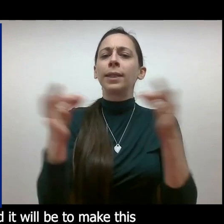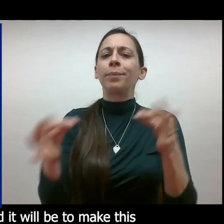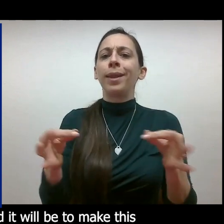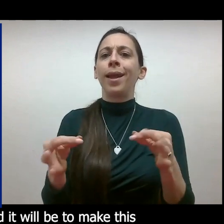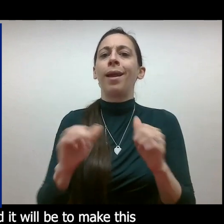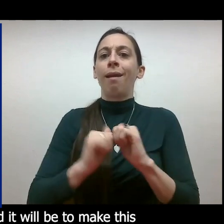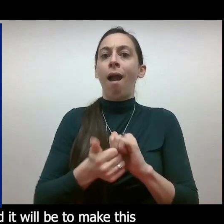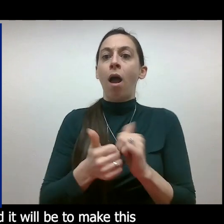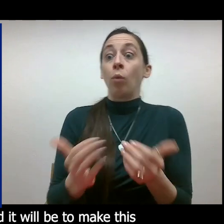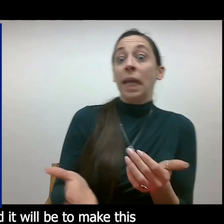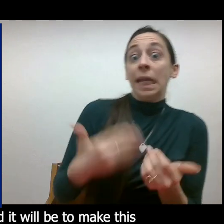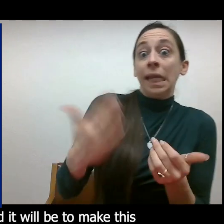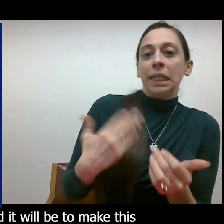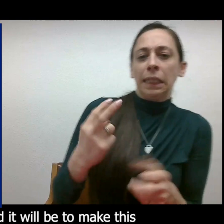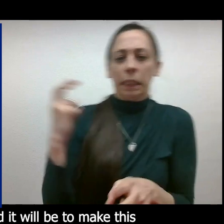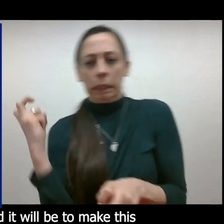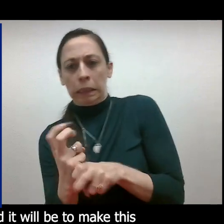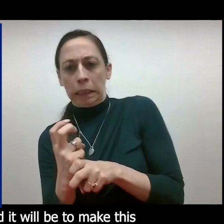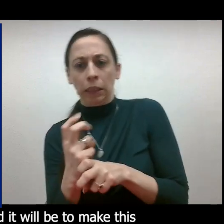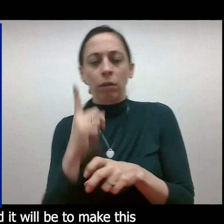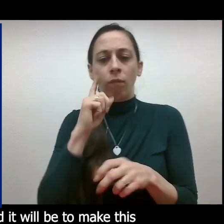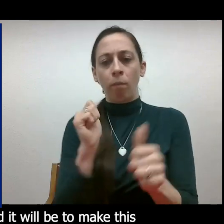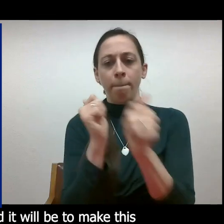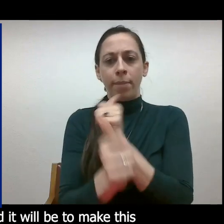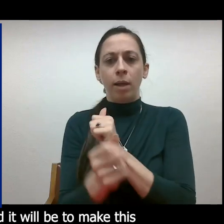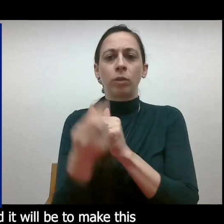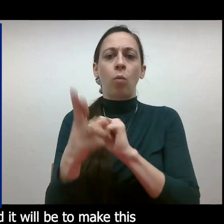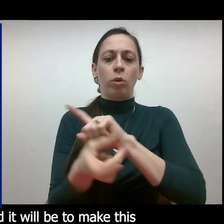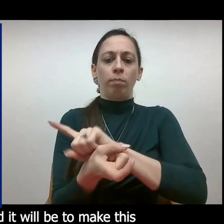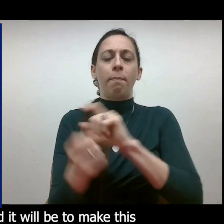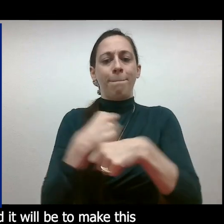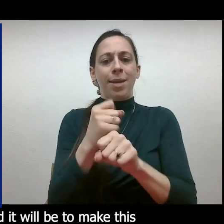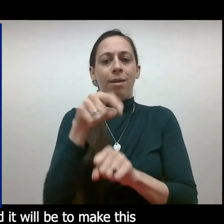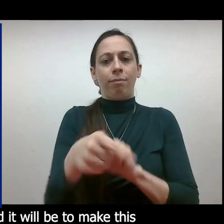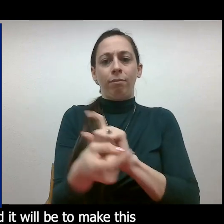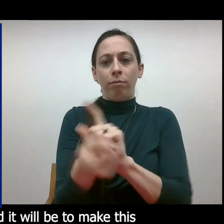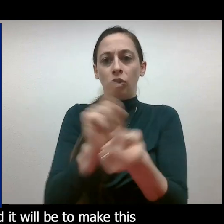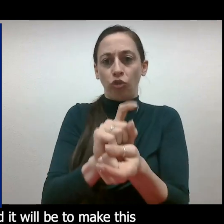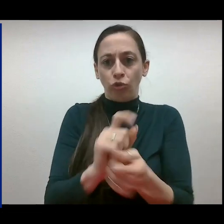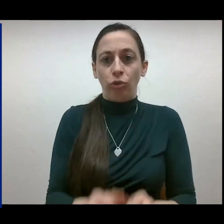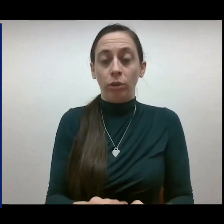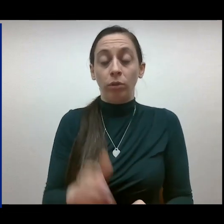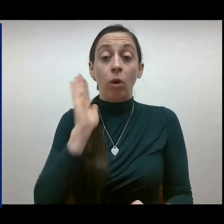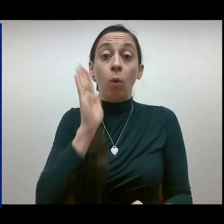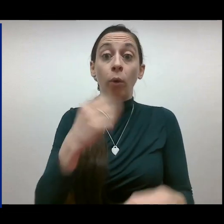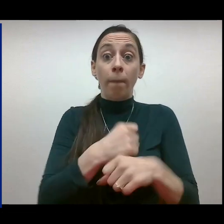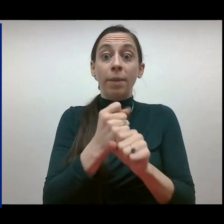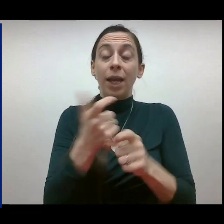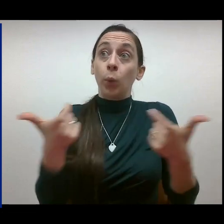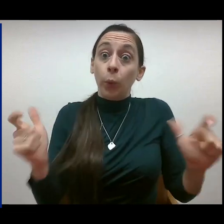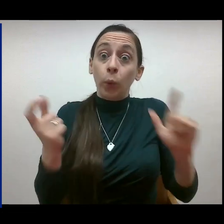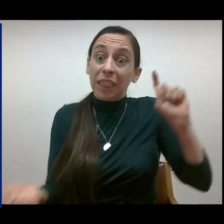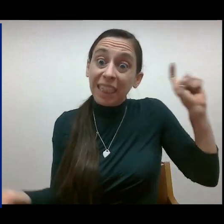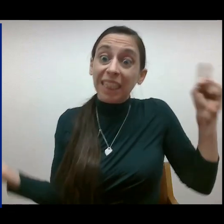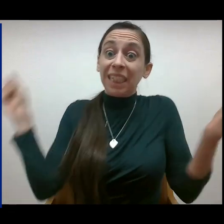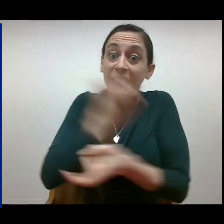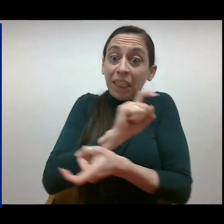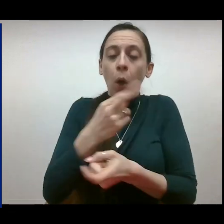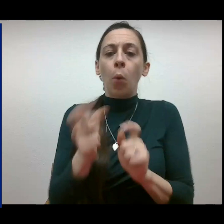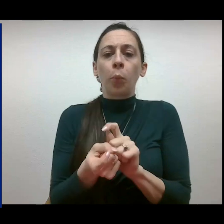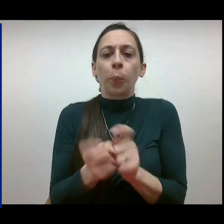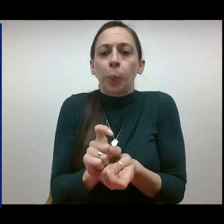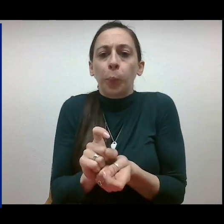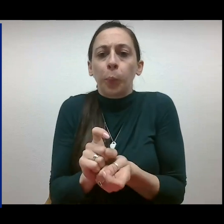policy proposal. Next, you explain the feasibility or how easy or hard it will be to make this